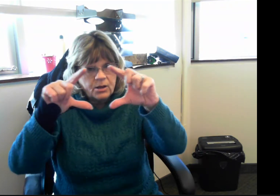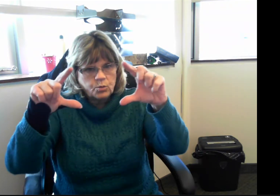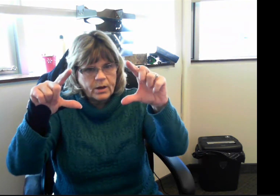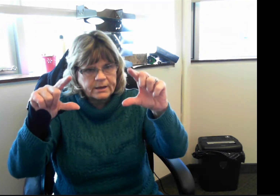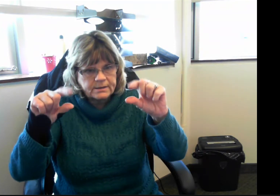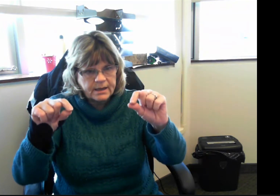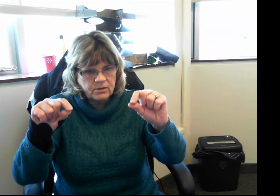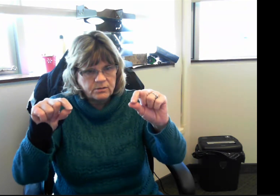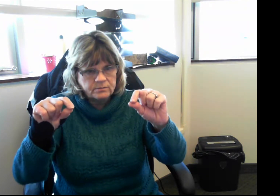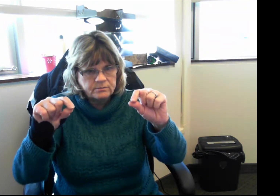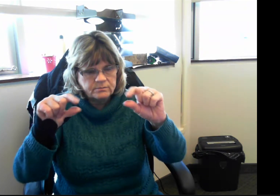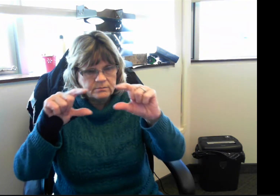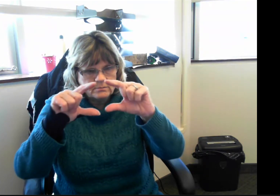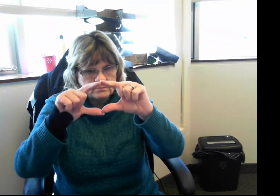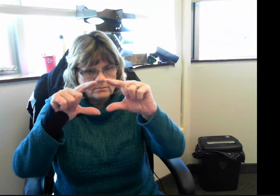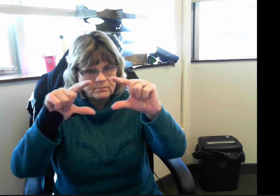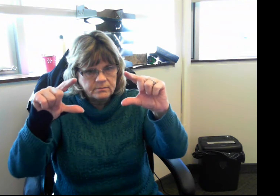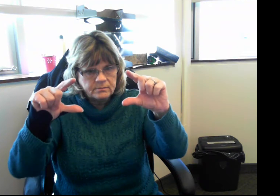and rectangle.